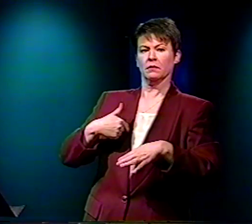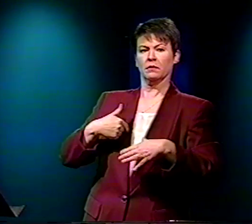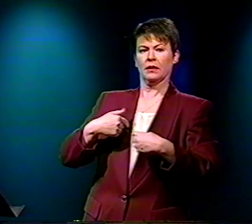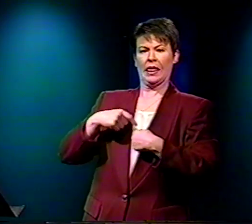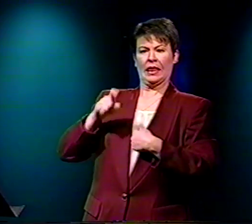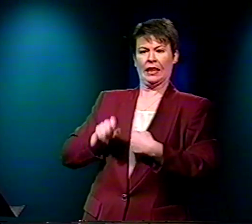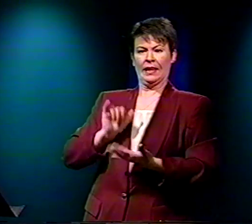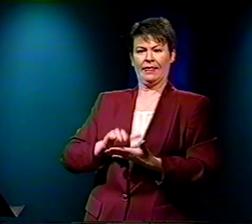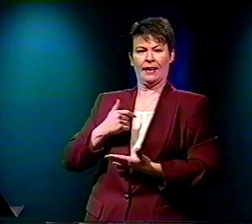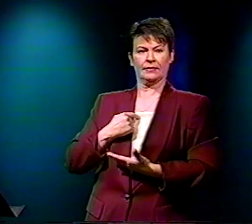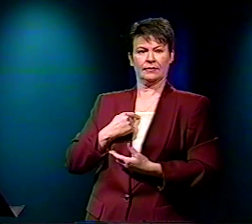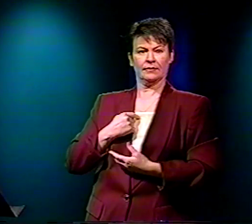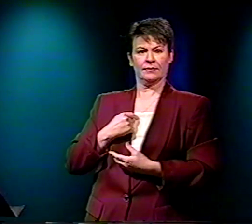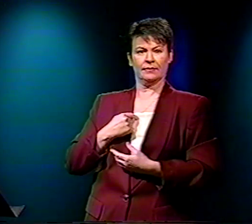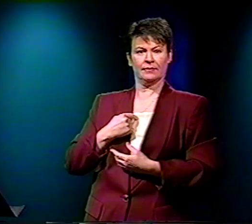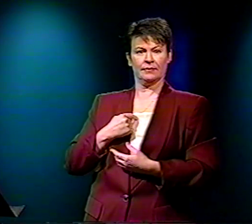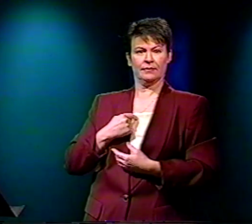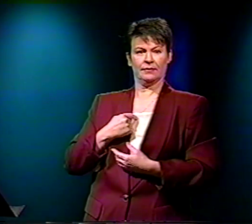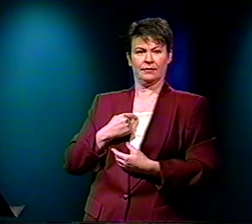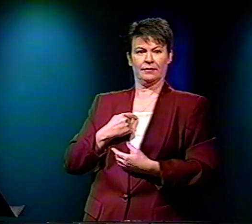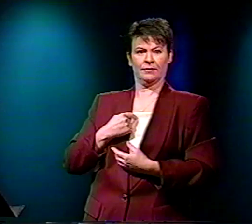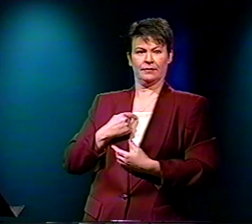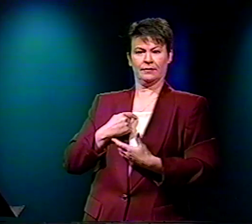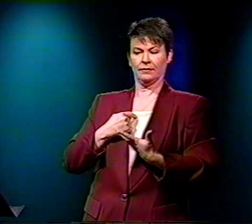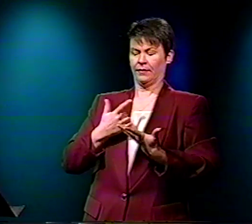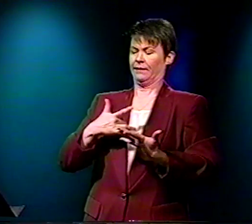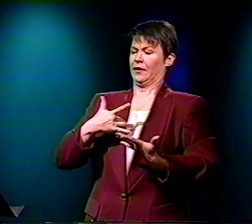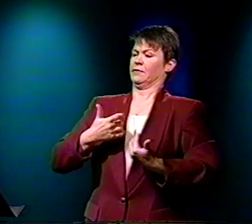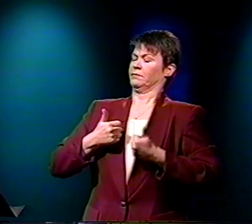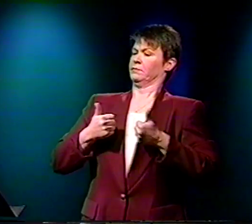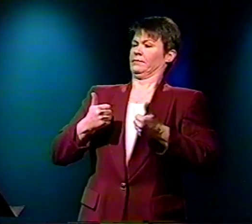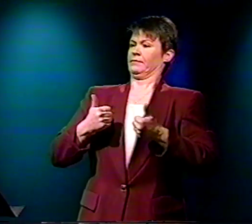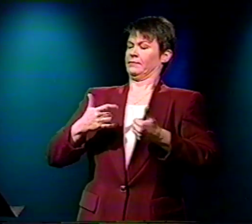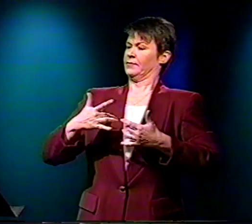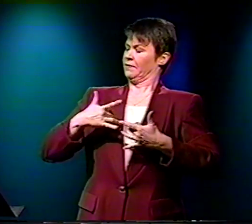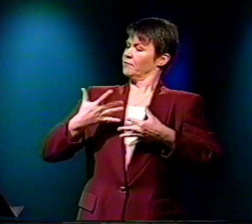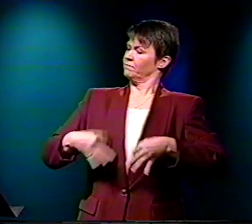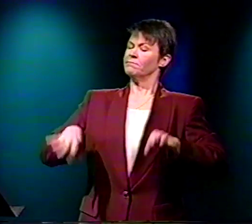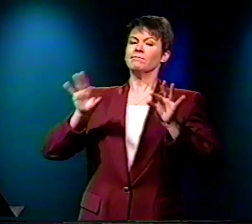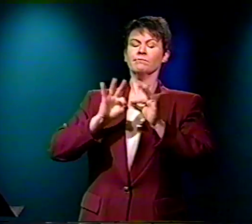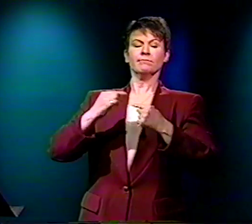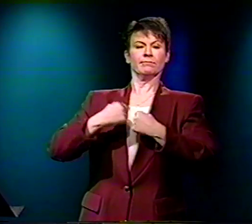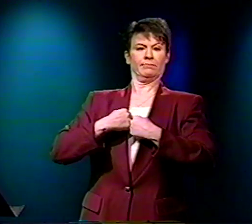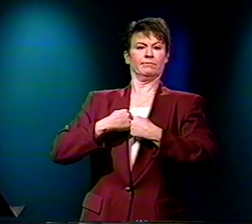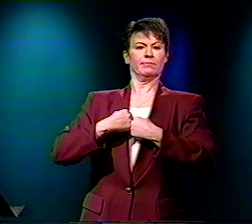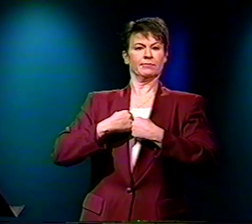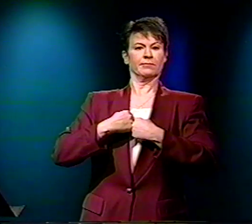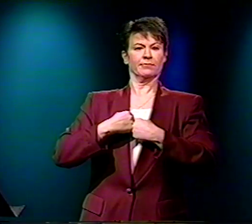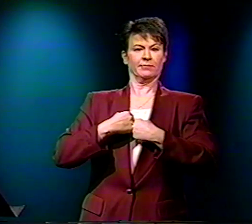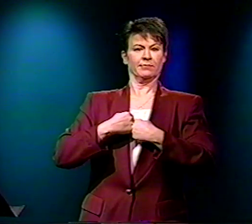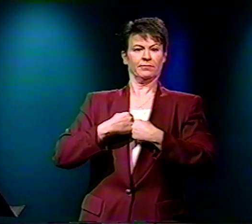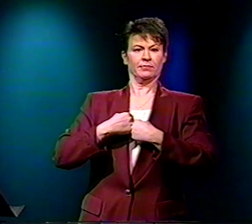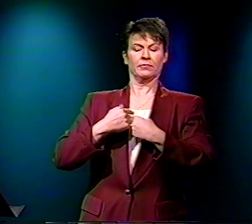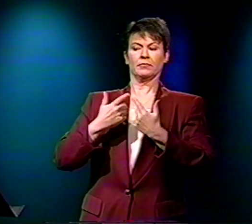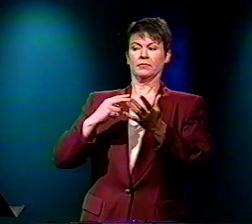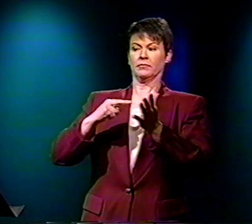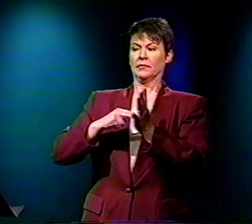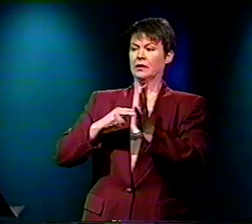you depend on me. I need that as a person. That makes me feel valued and worthwhile as